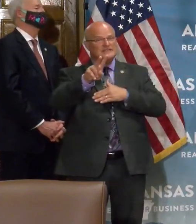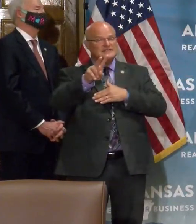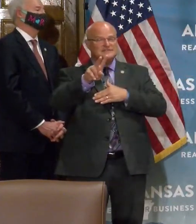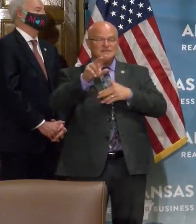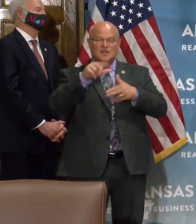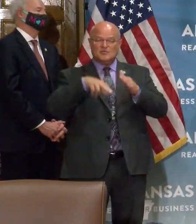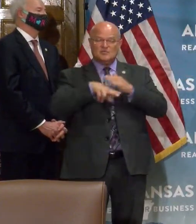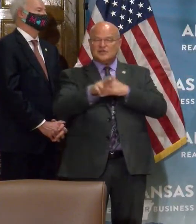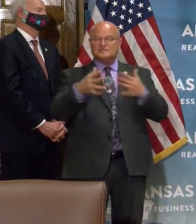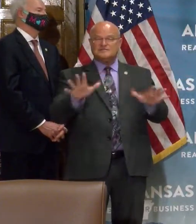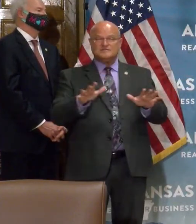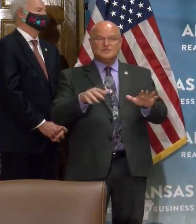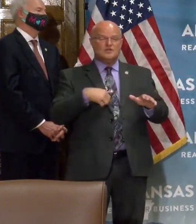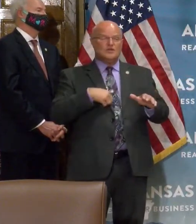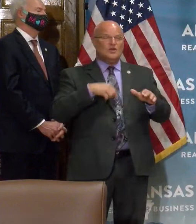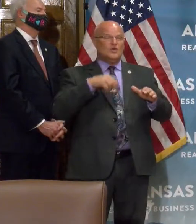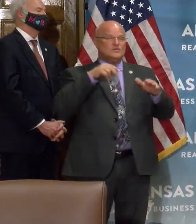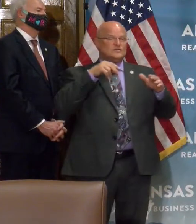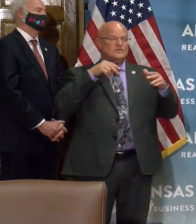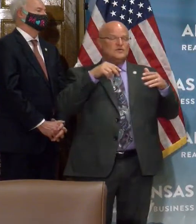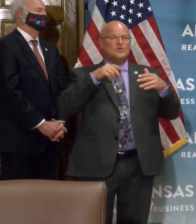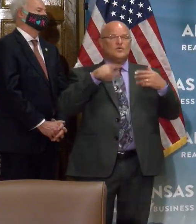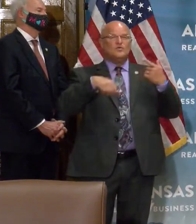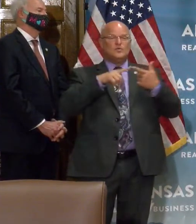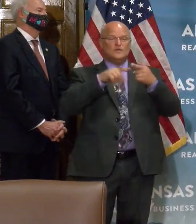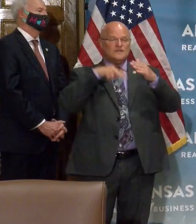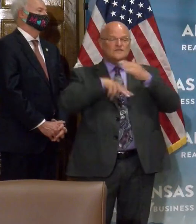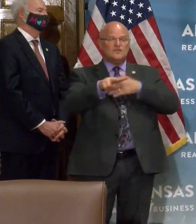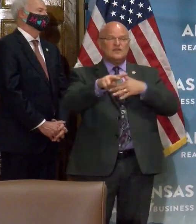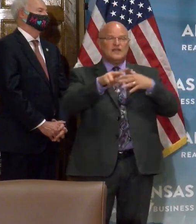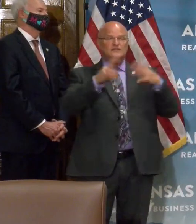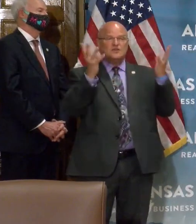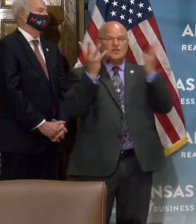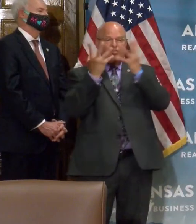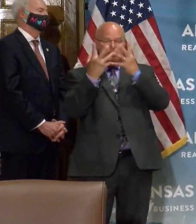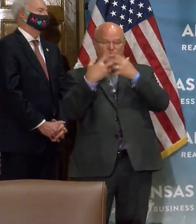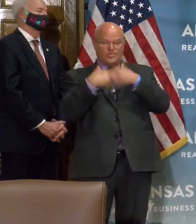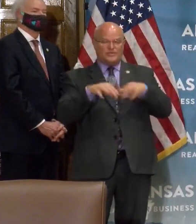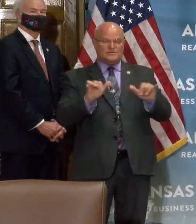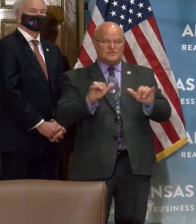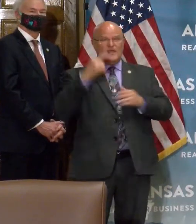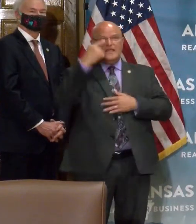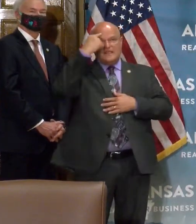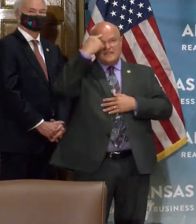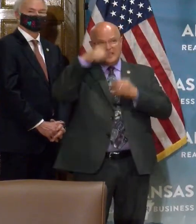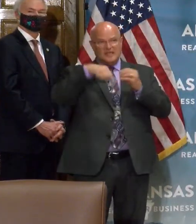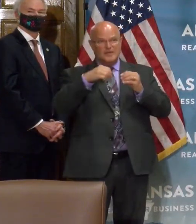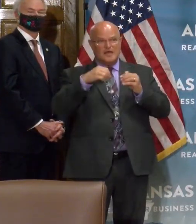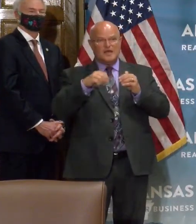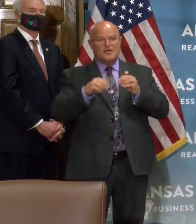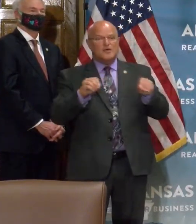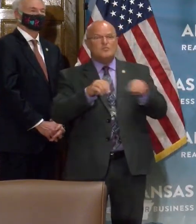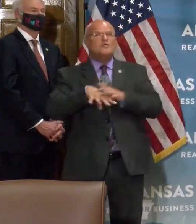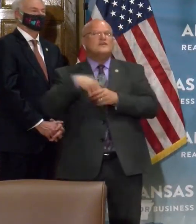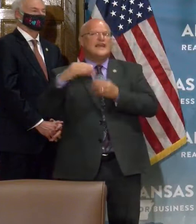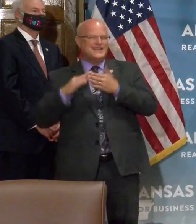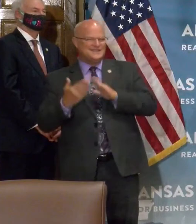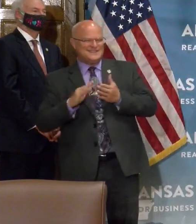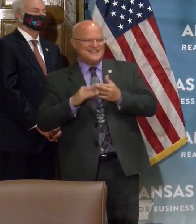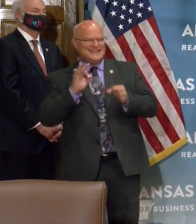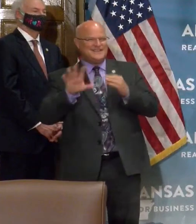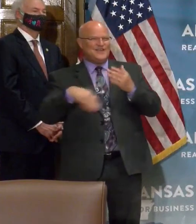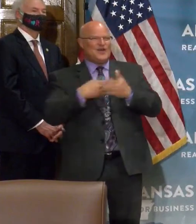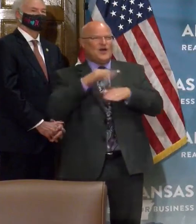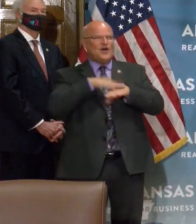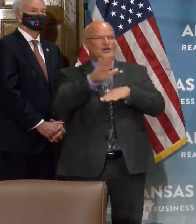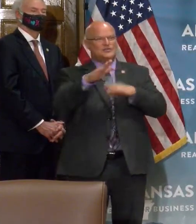predictions. When the forecasts start lining up in the same direction, then you need to start thinking about moving out of town if they're all